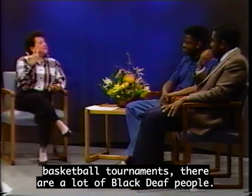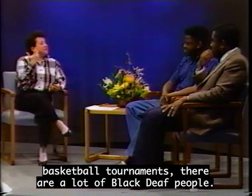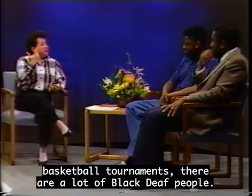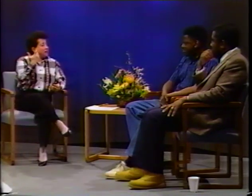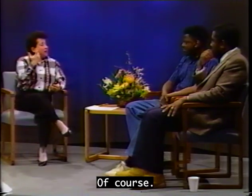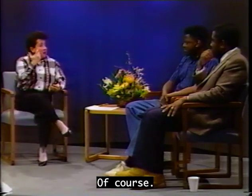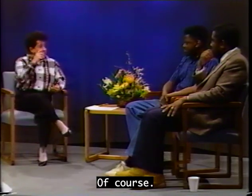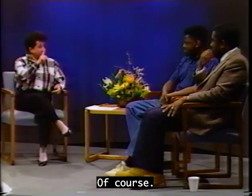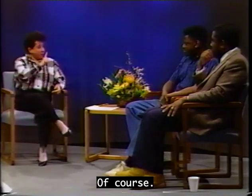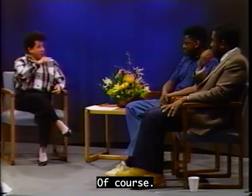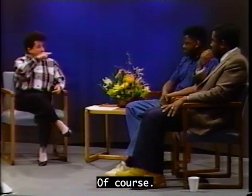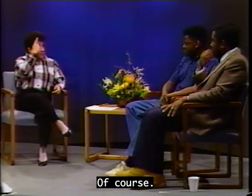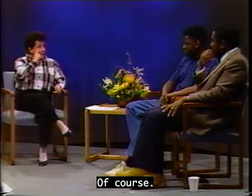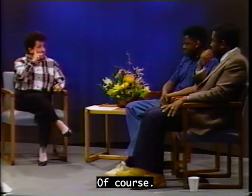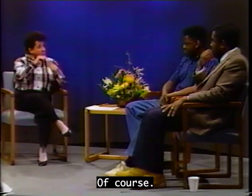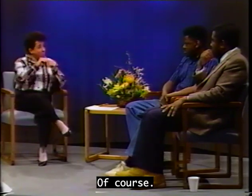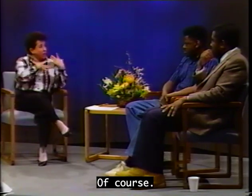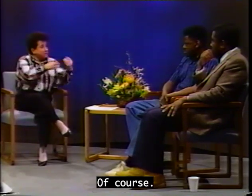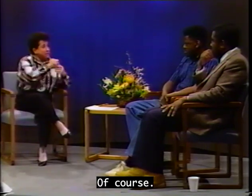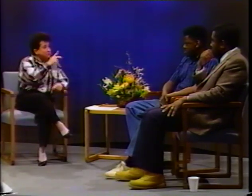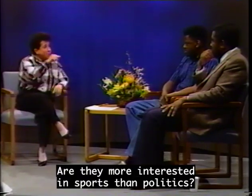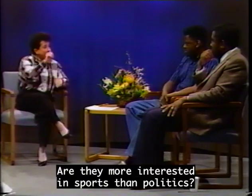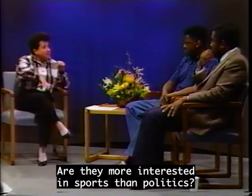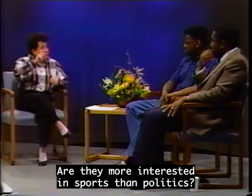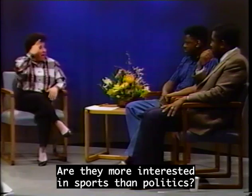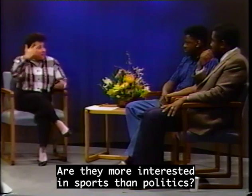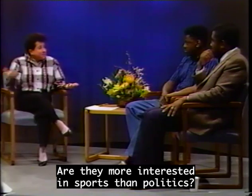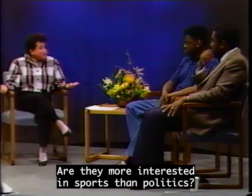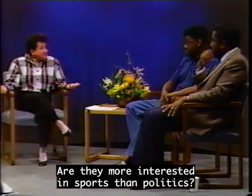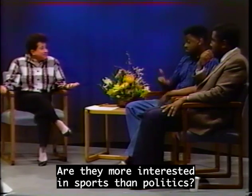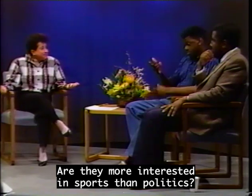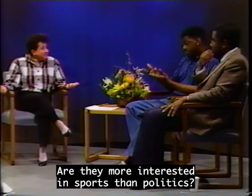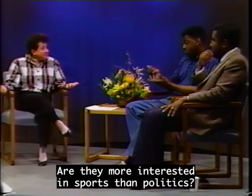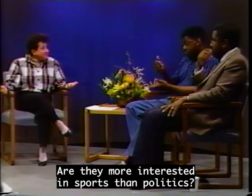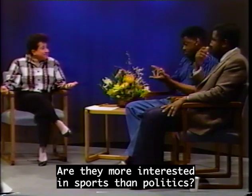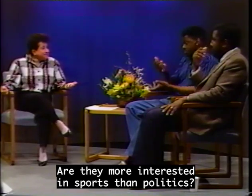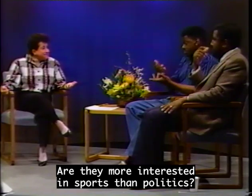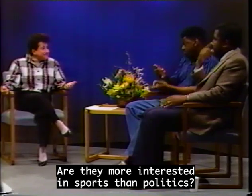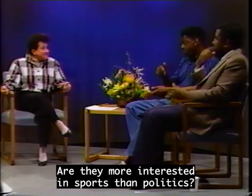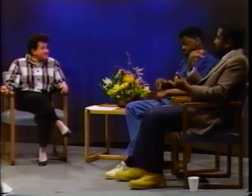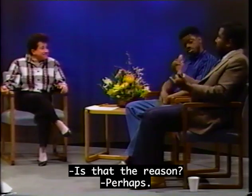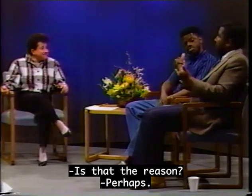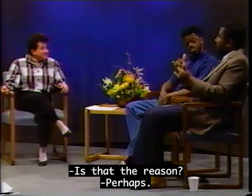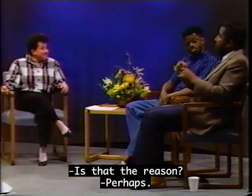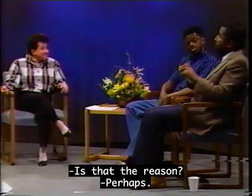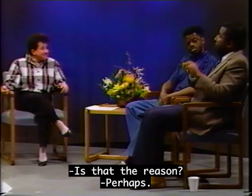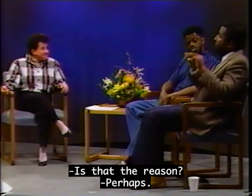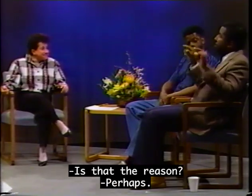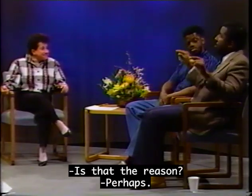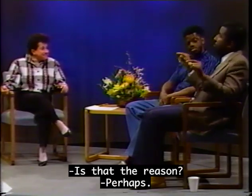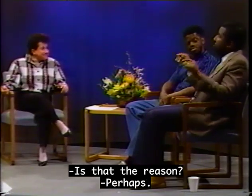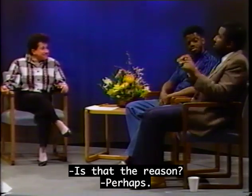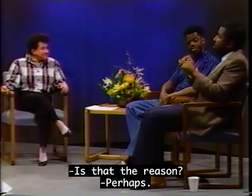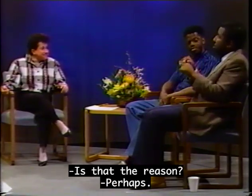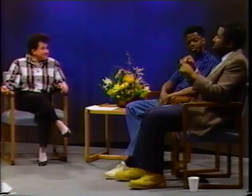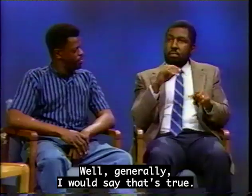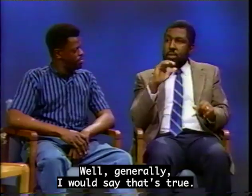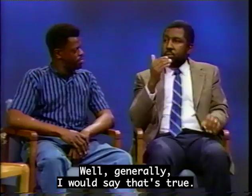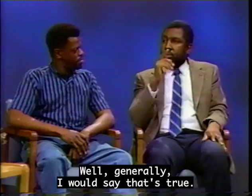people. Of course. Are they more interested in sports than politics? Is that the reason? Perhaps. Well,